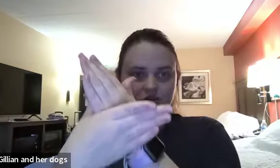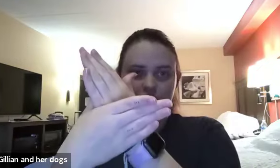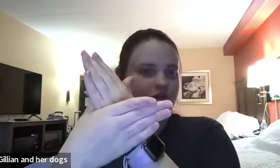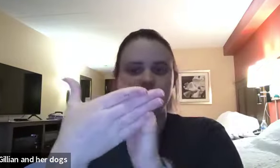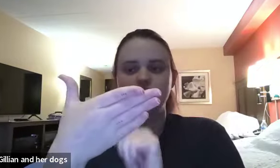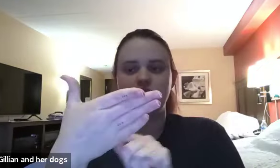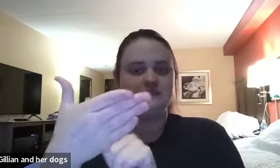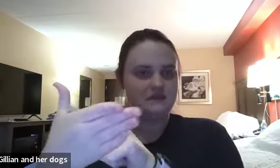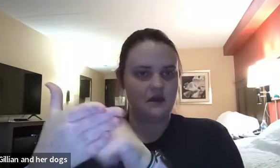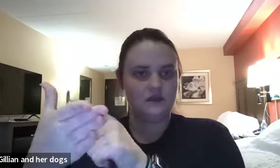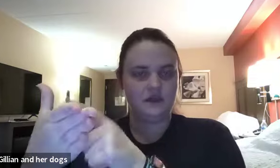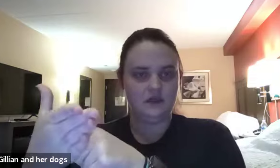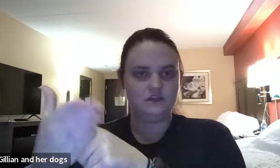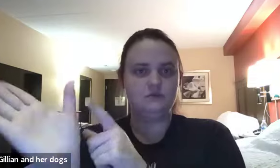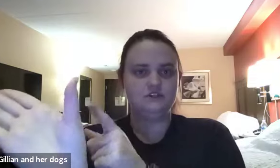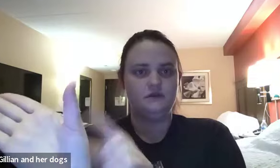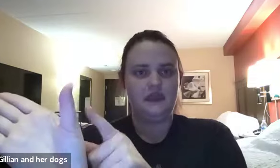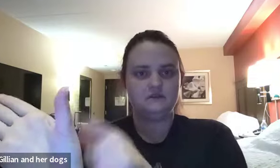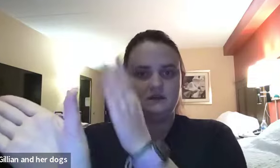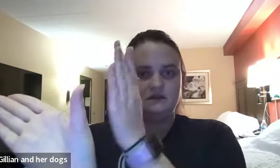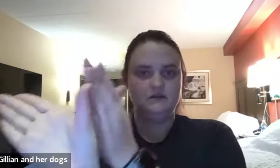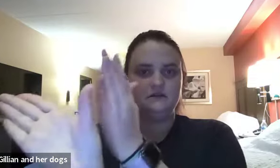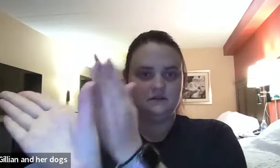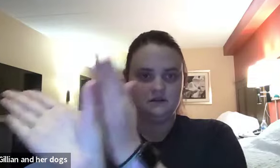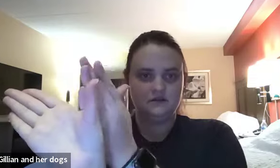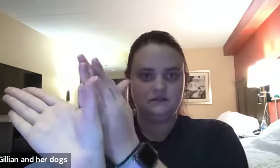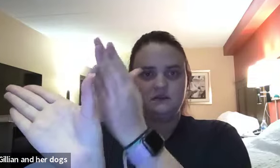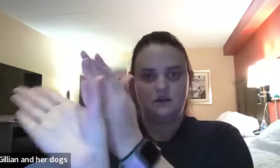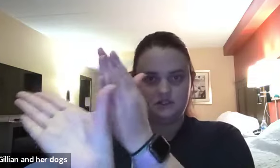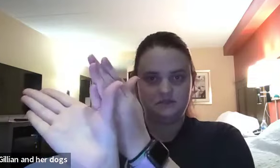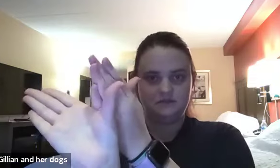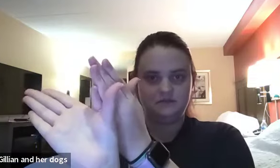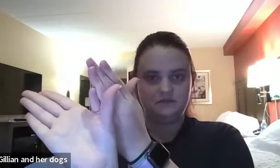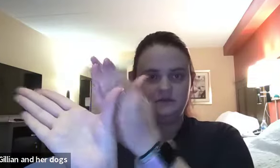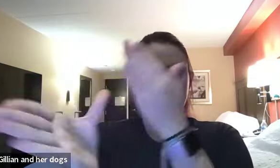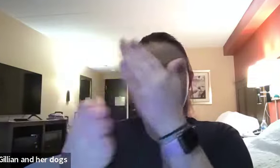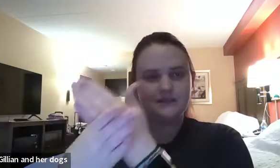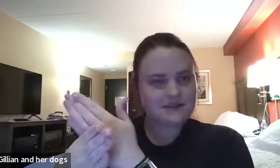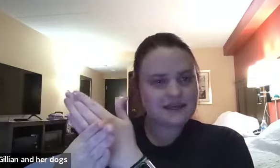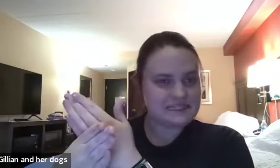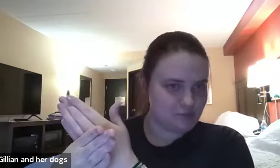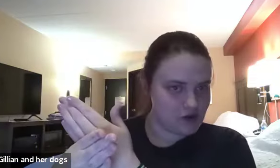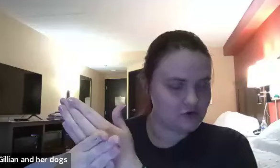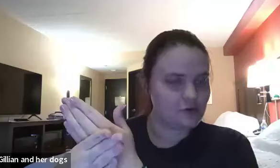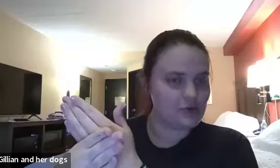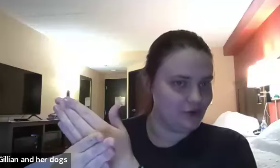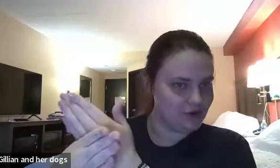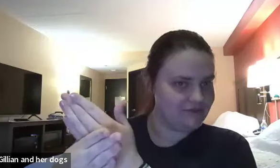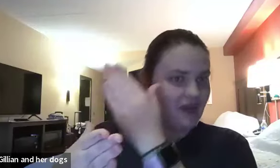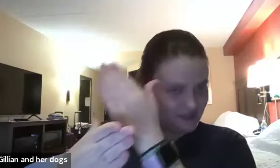don't wanna do it inside the hand. You wanna do it on the outside. Psychology. Inside is bother or annoy. That's